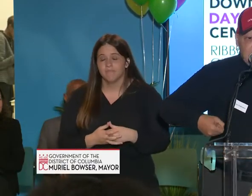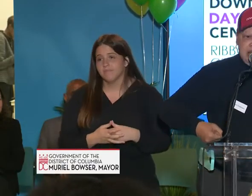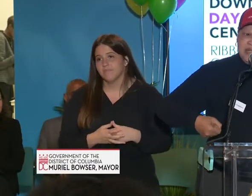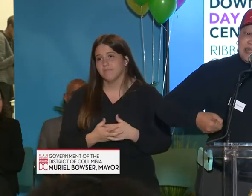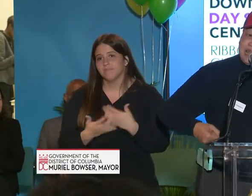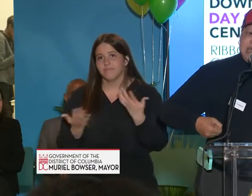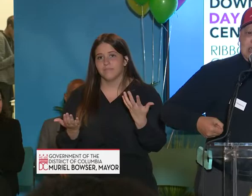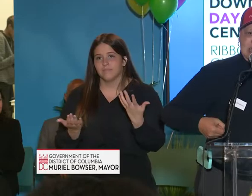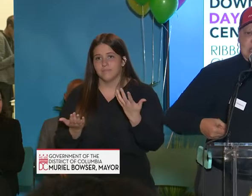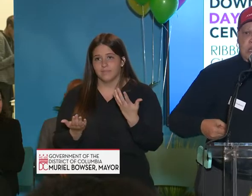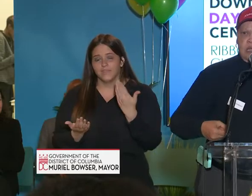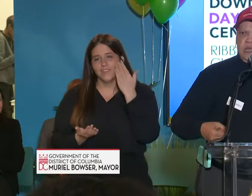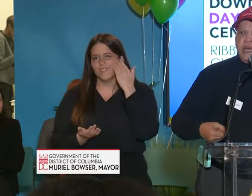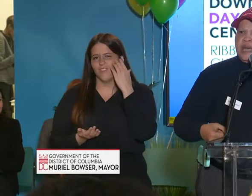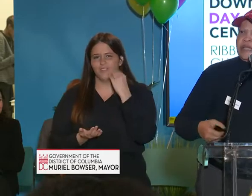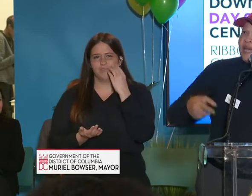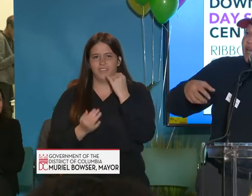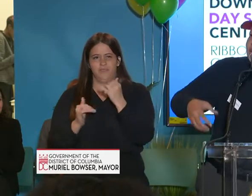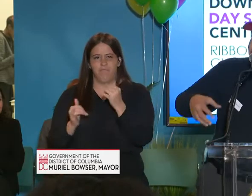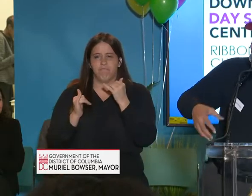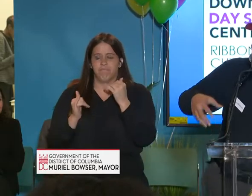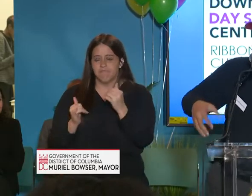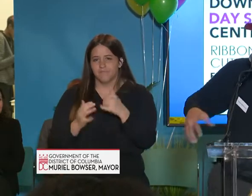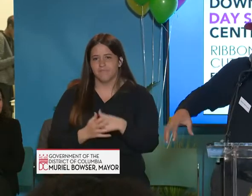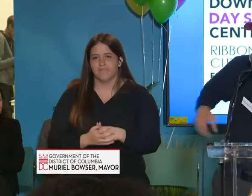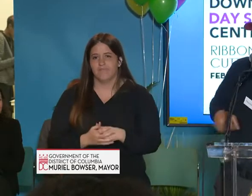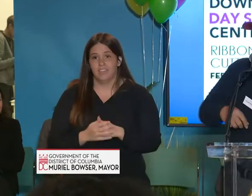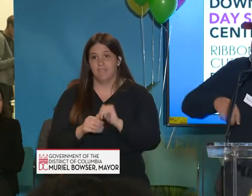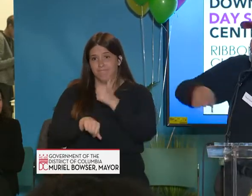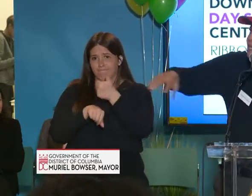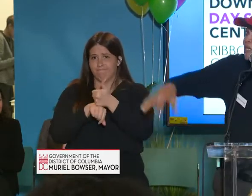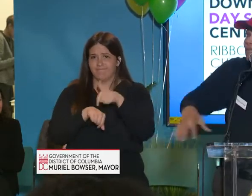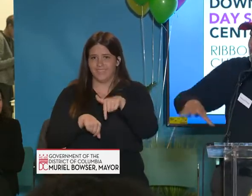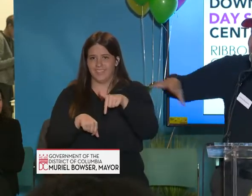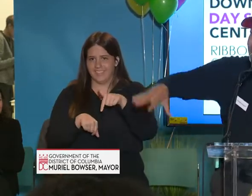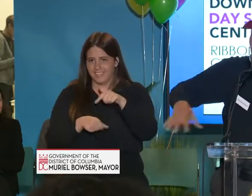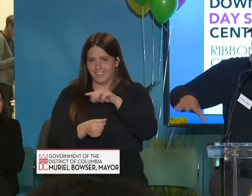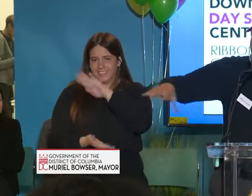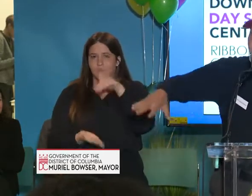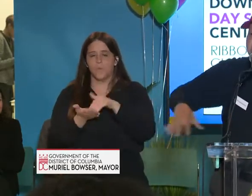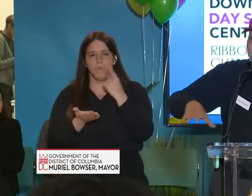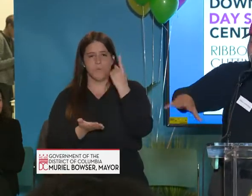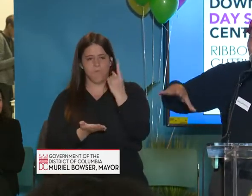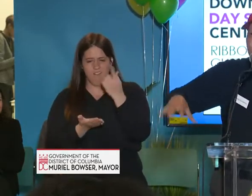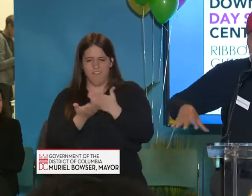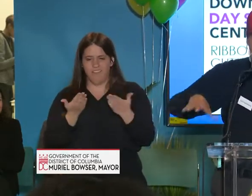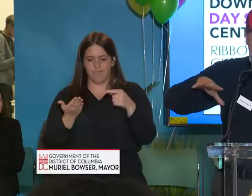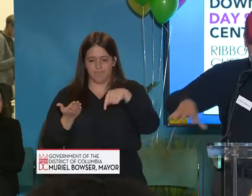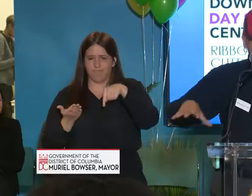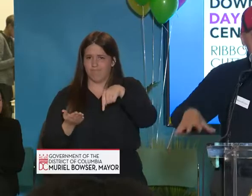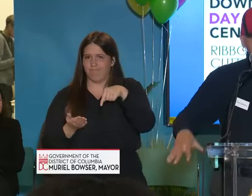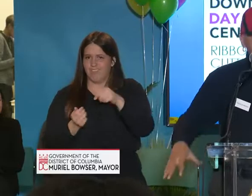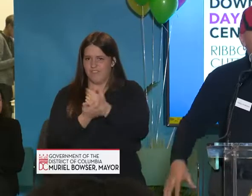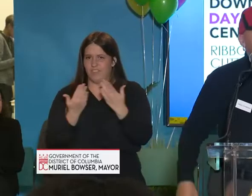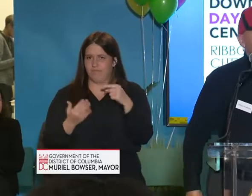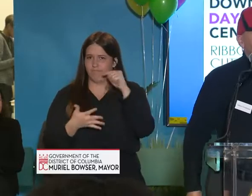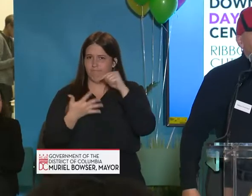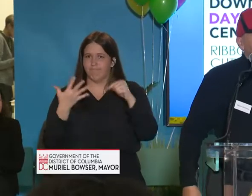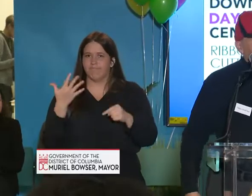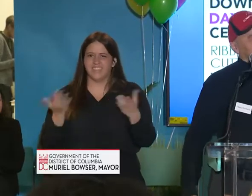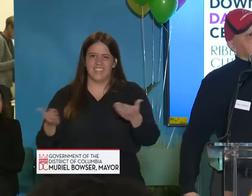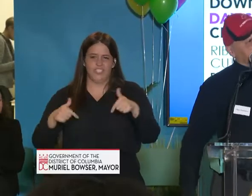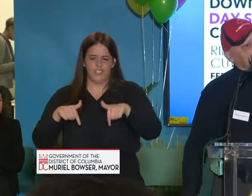I know what that is like. And to have this center, to have all of these things in one place, are you kidding